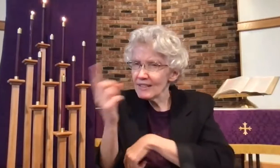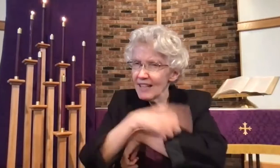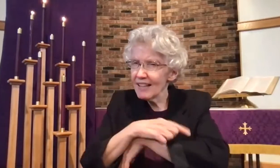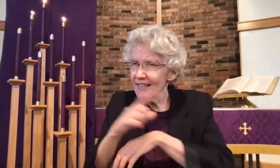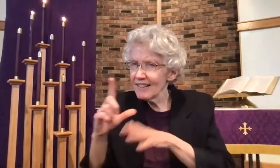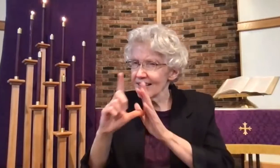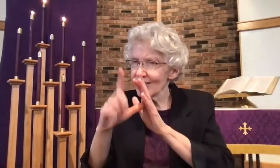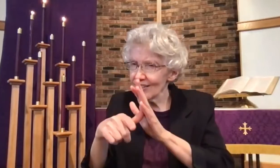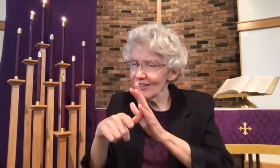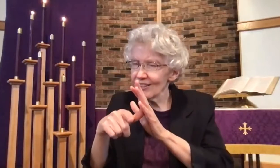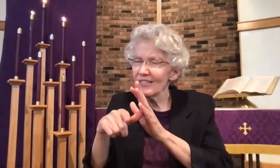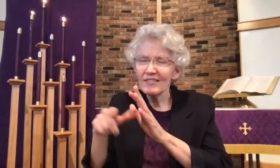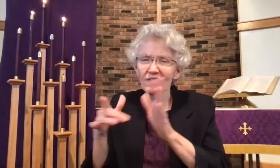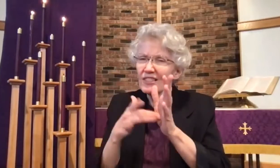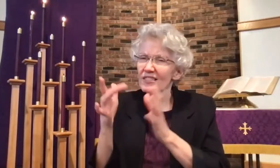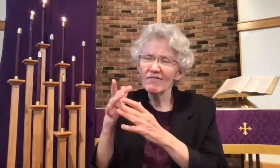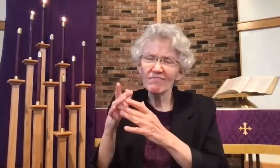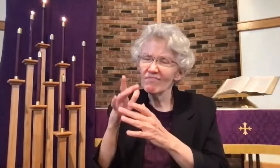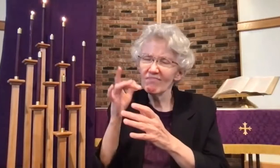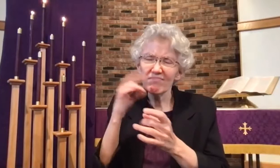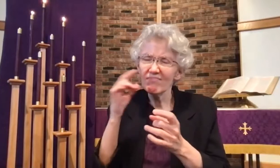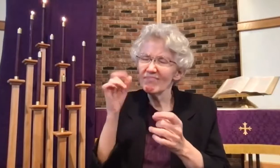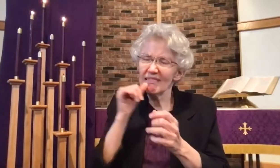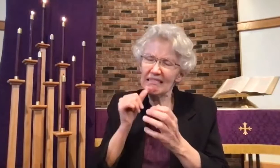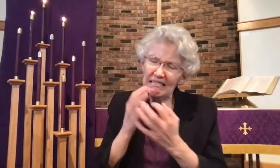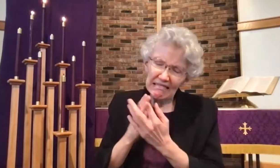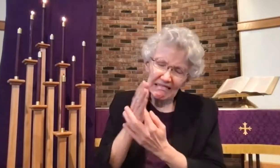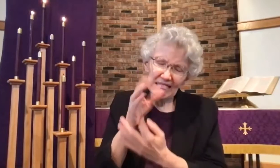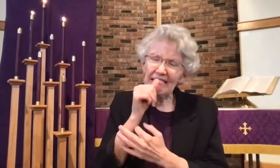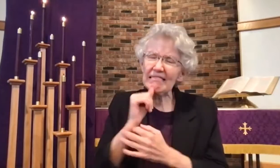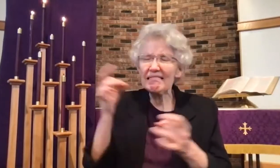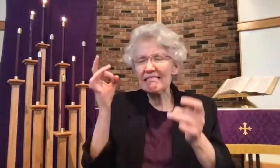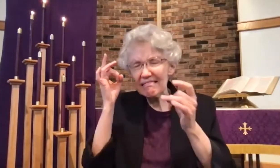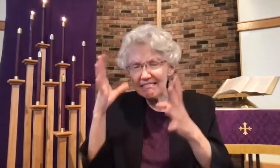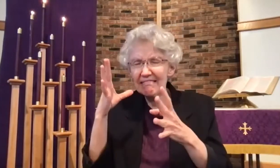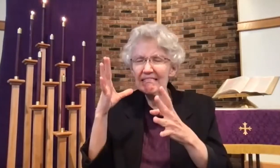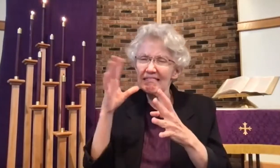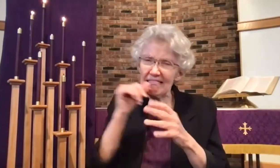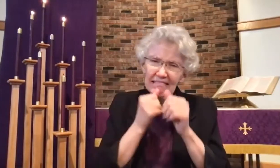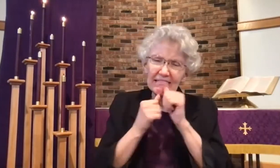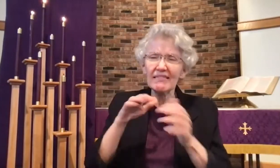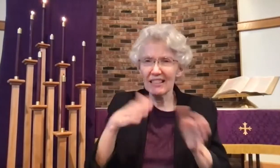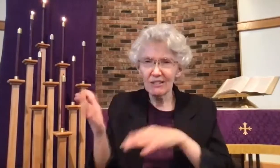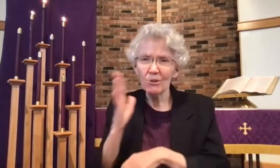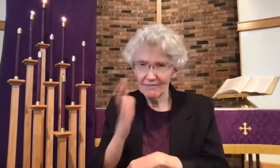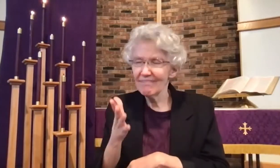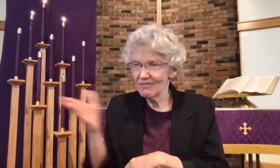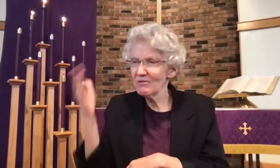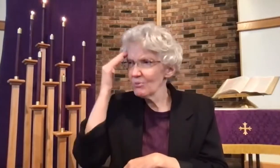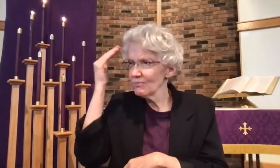Now, Jesus knew that in several days that he would undergo great suffering and that